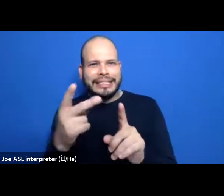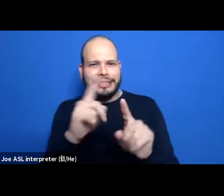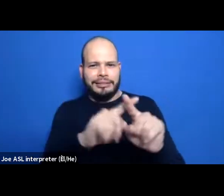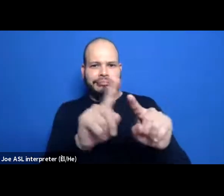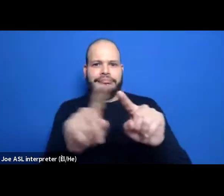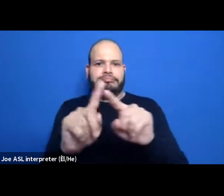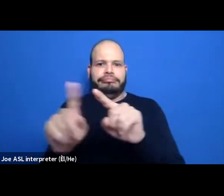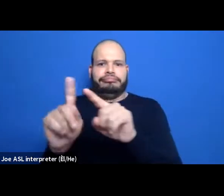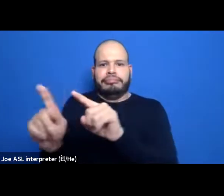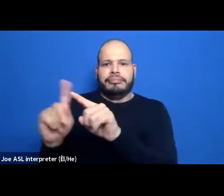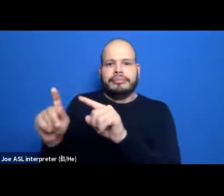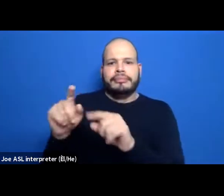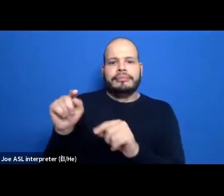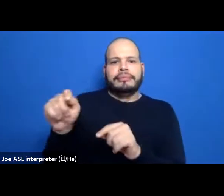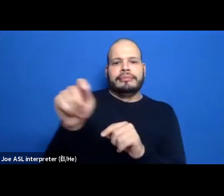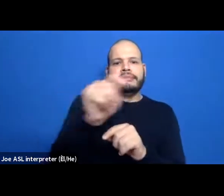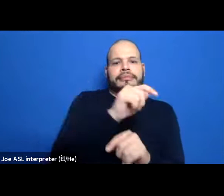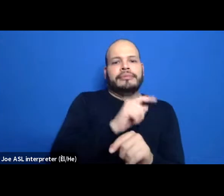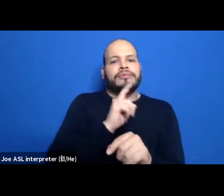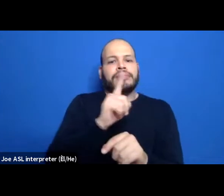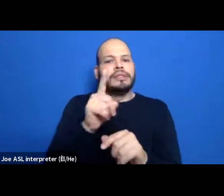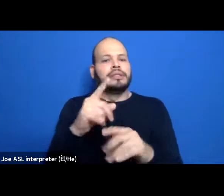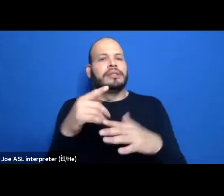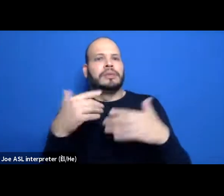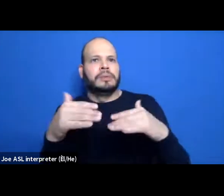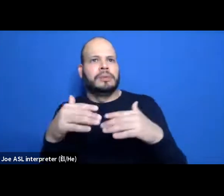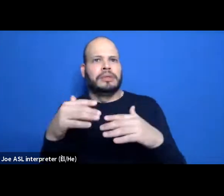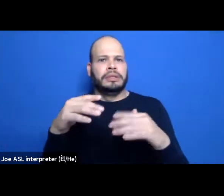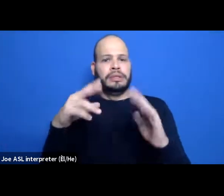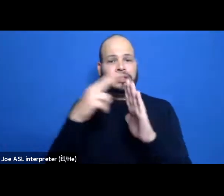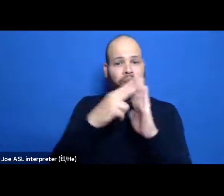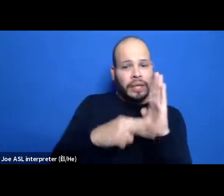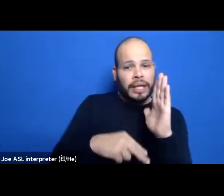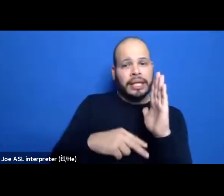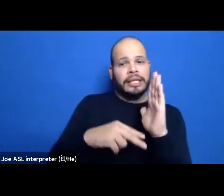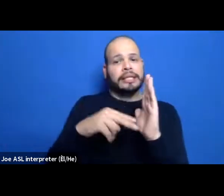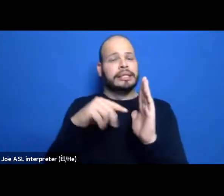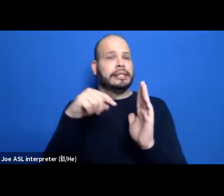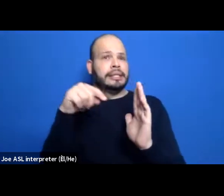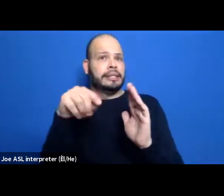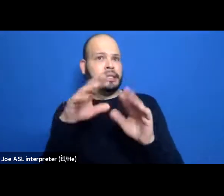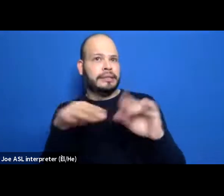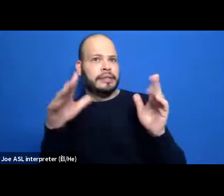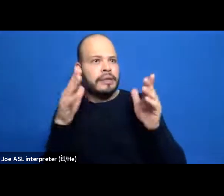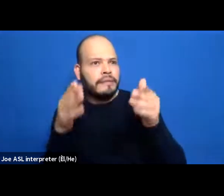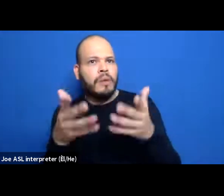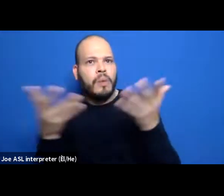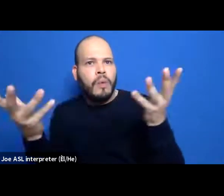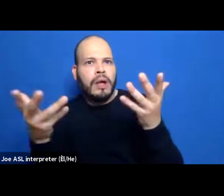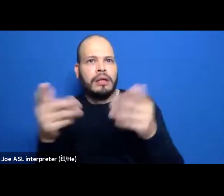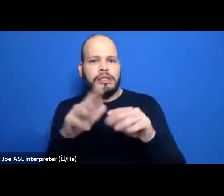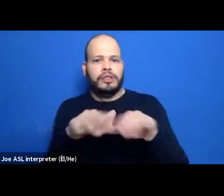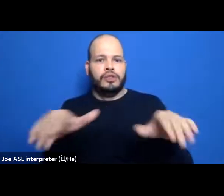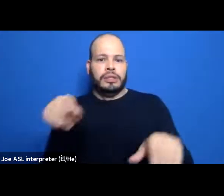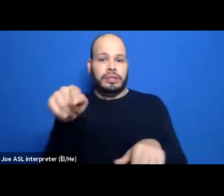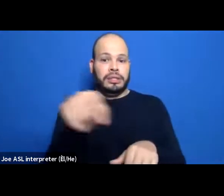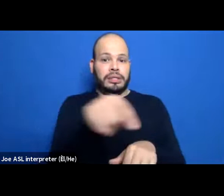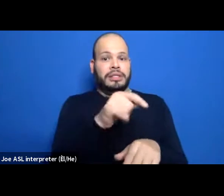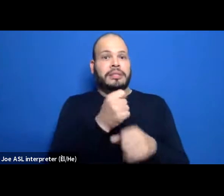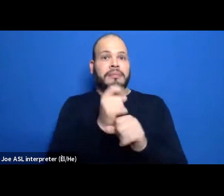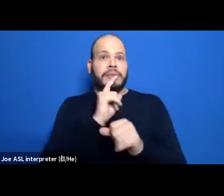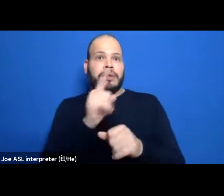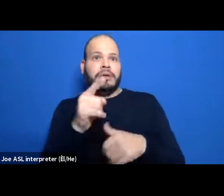is really built around the idea that young children possess the imagination, the creativity,